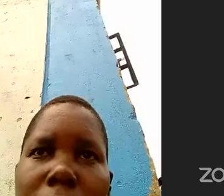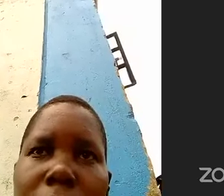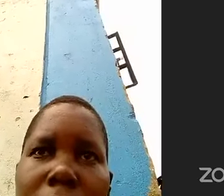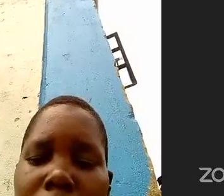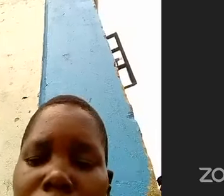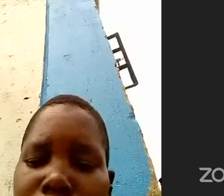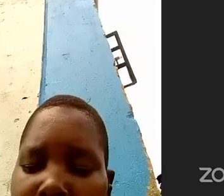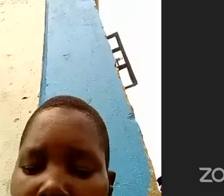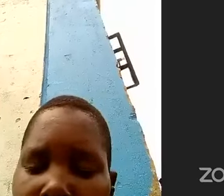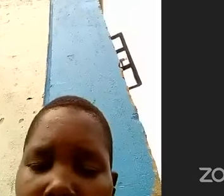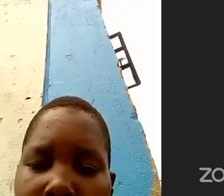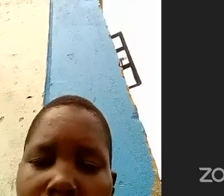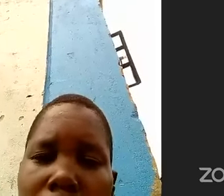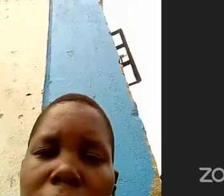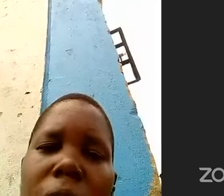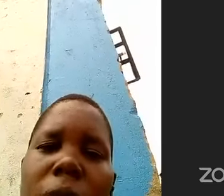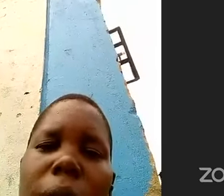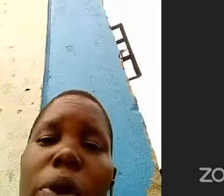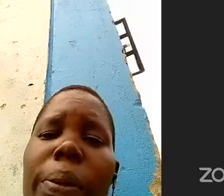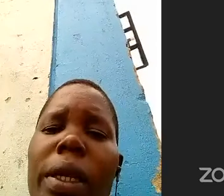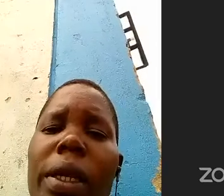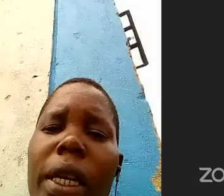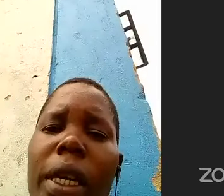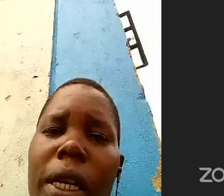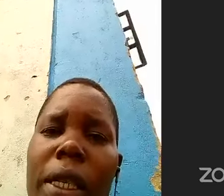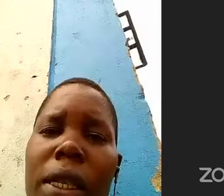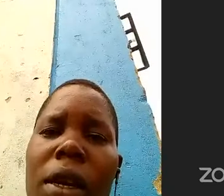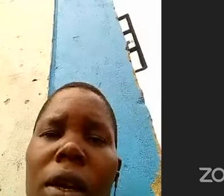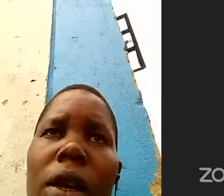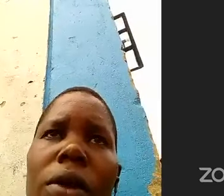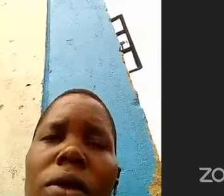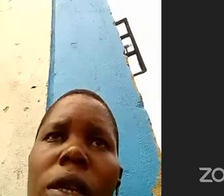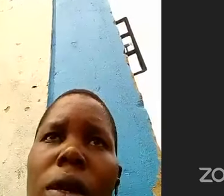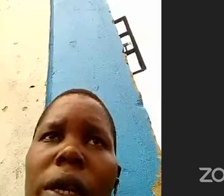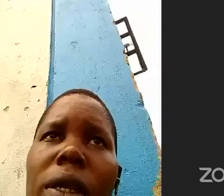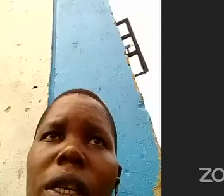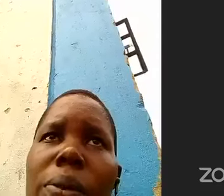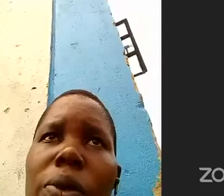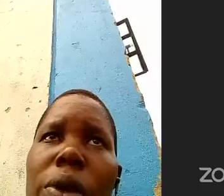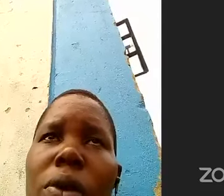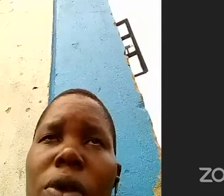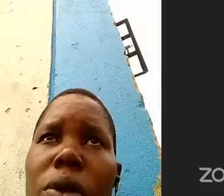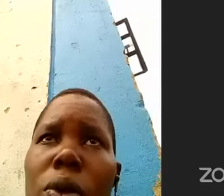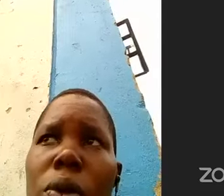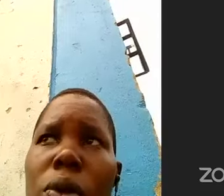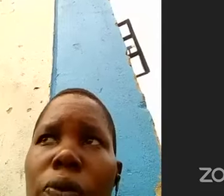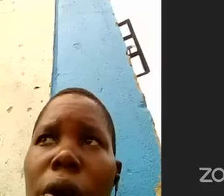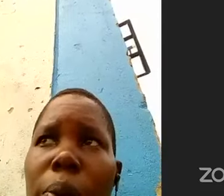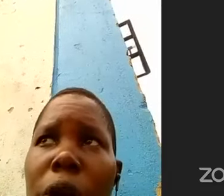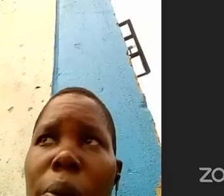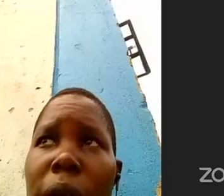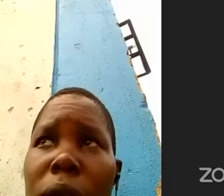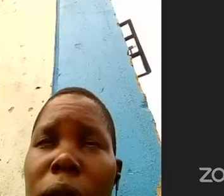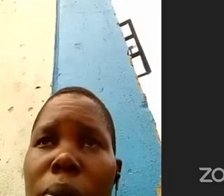three is in employment sector. You see, when somebody goes to look for employment, most